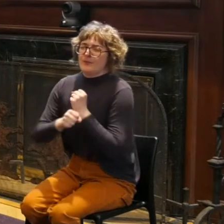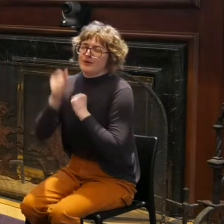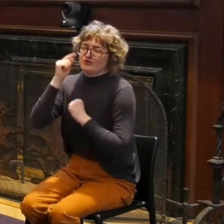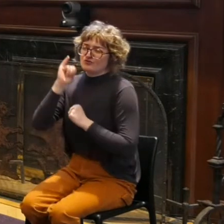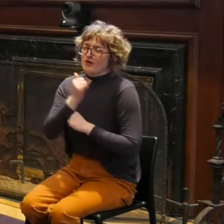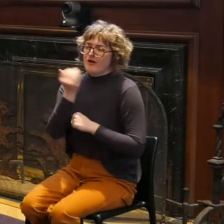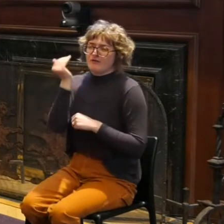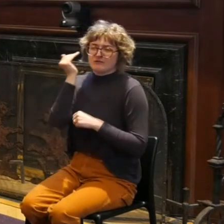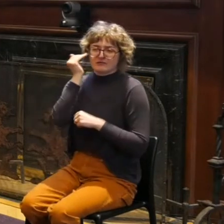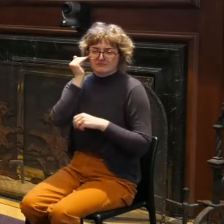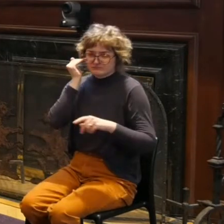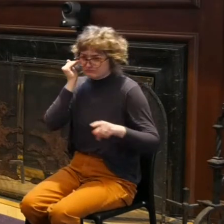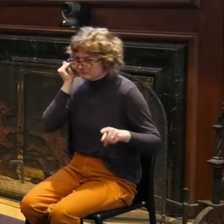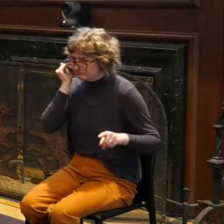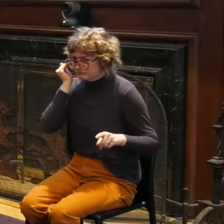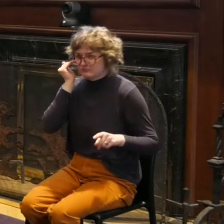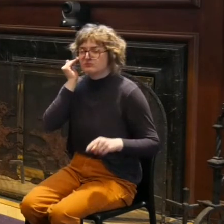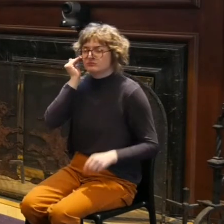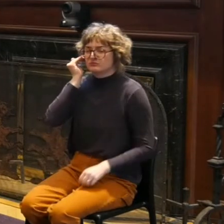know all too well.